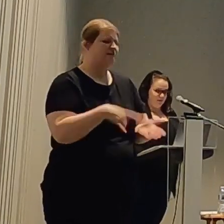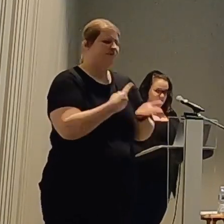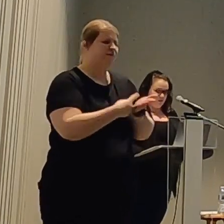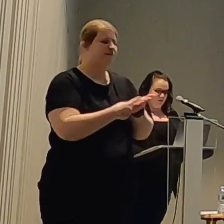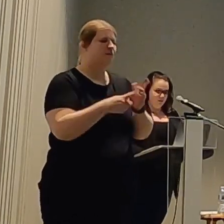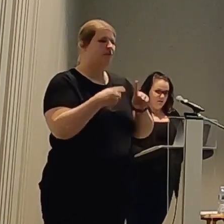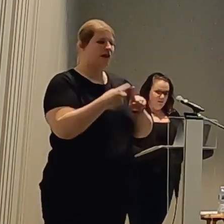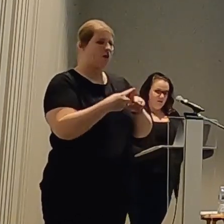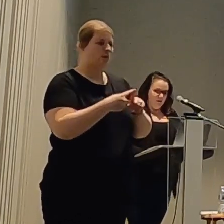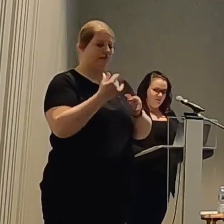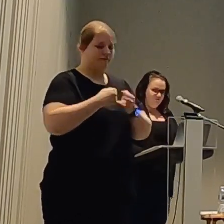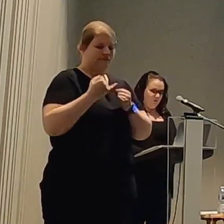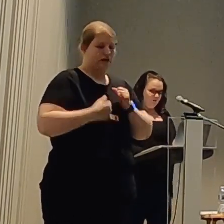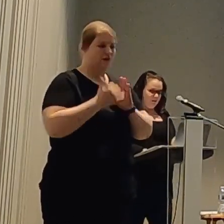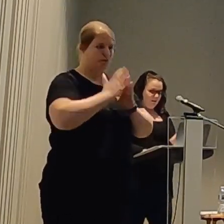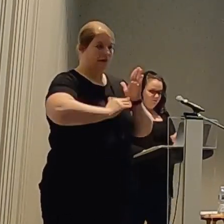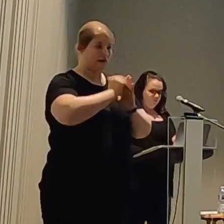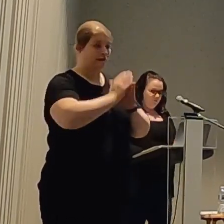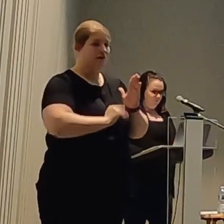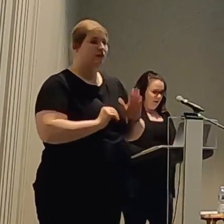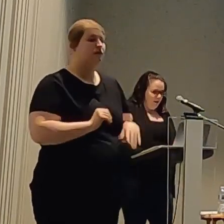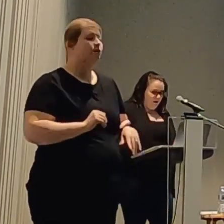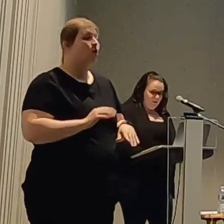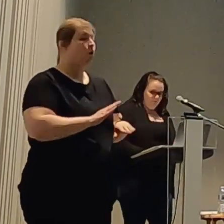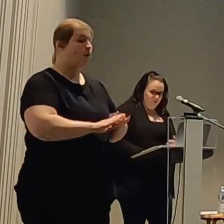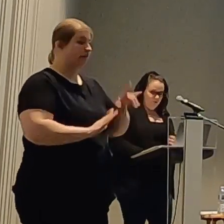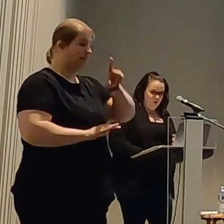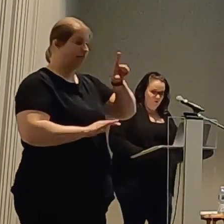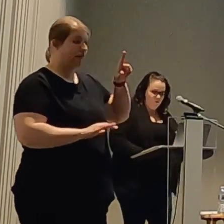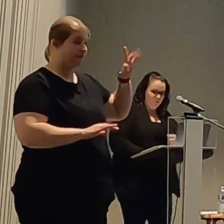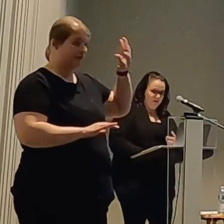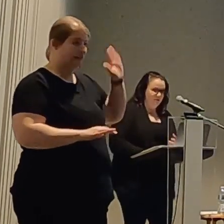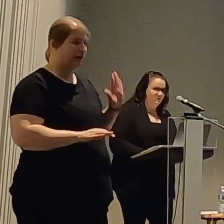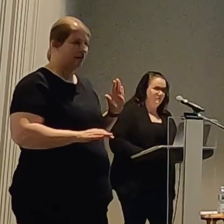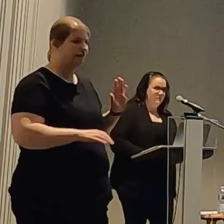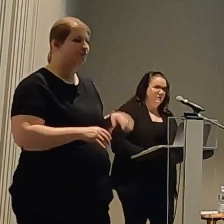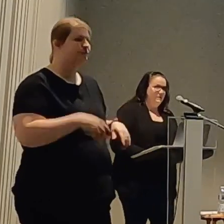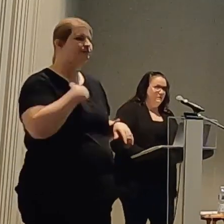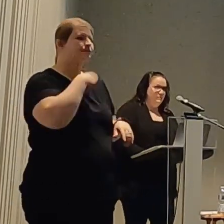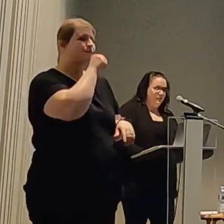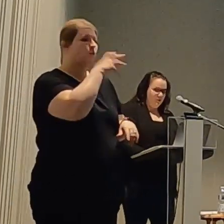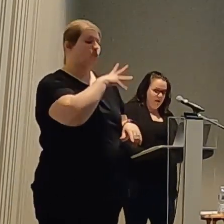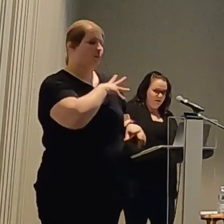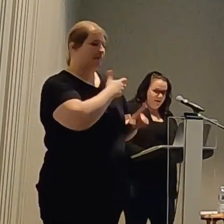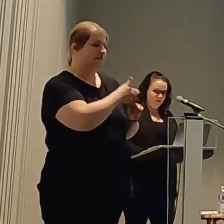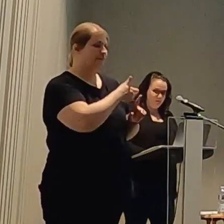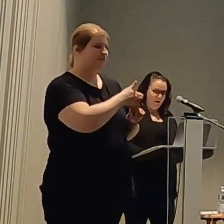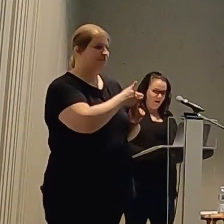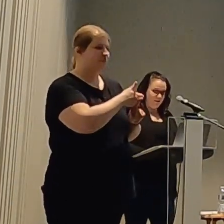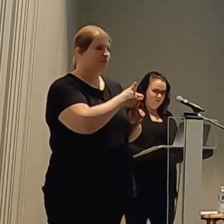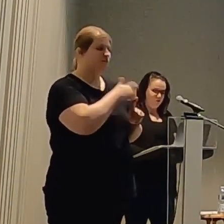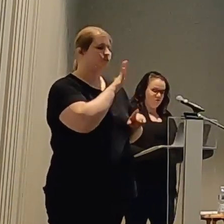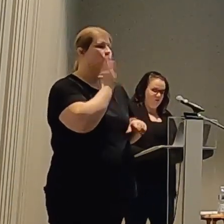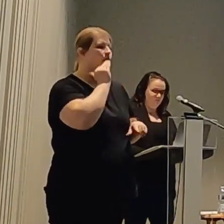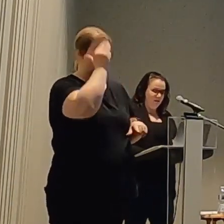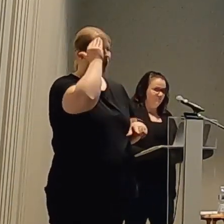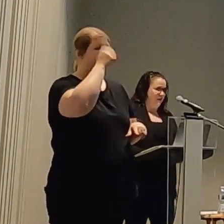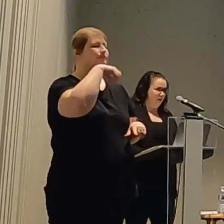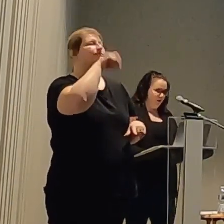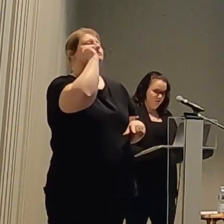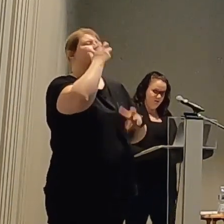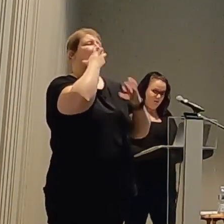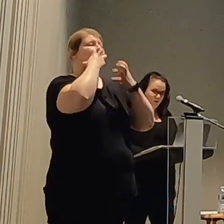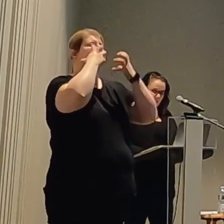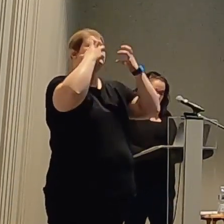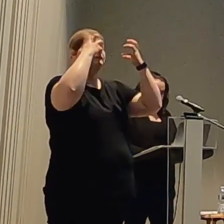final composition. On the far left, we have a woman with her head held back, screaming